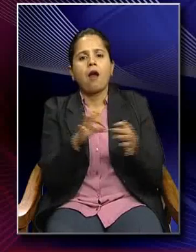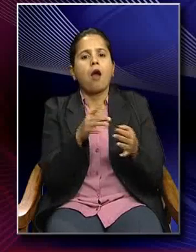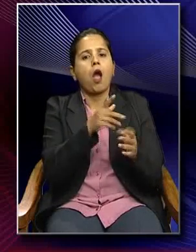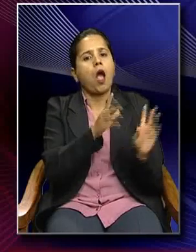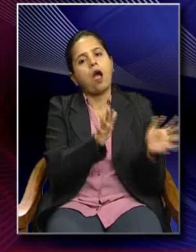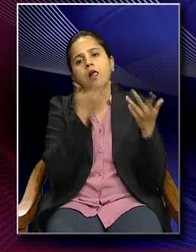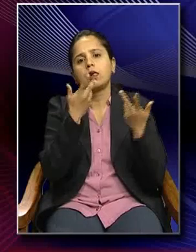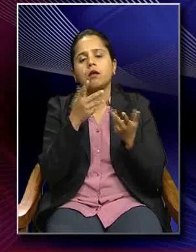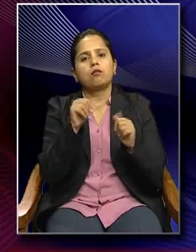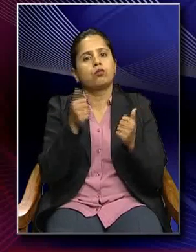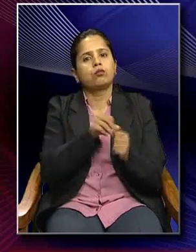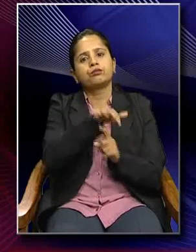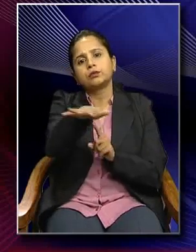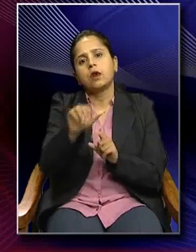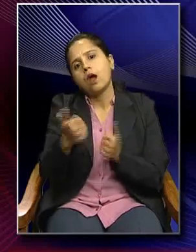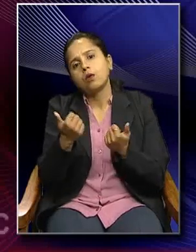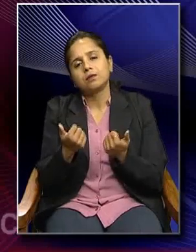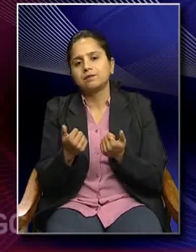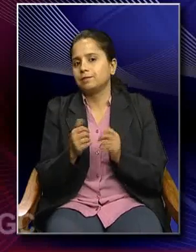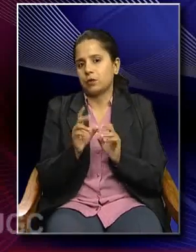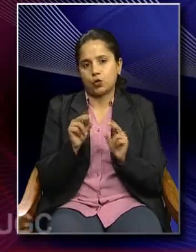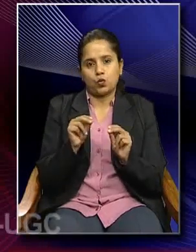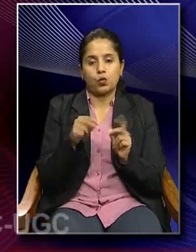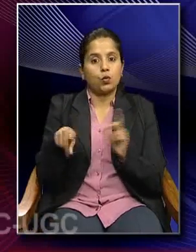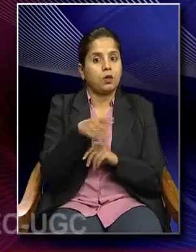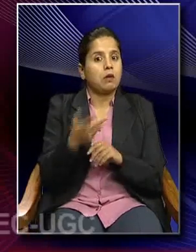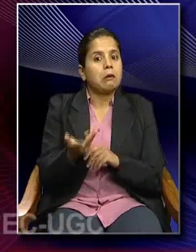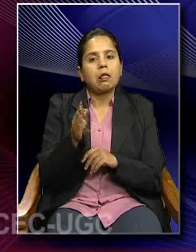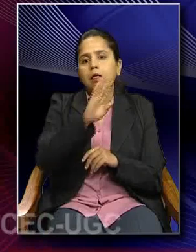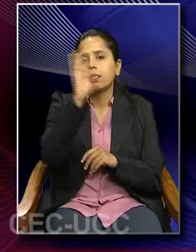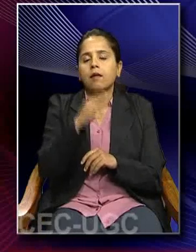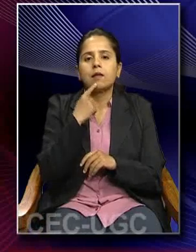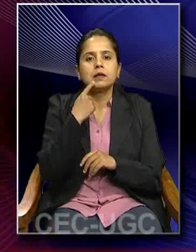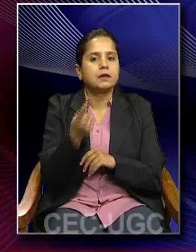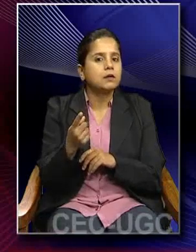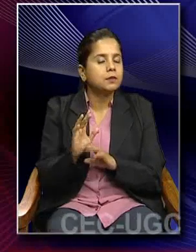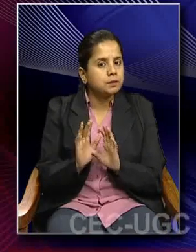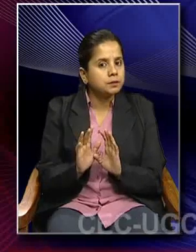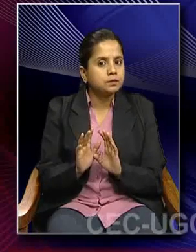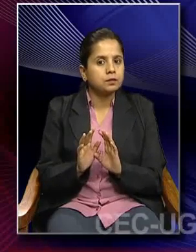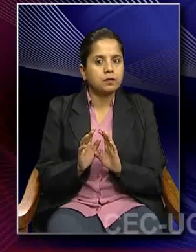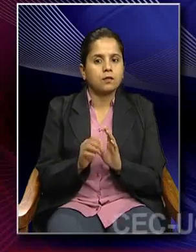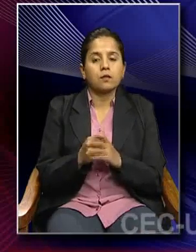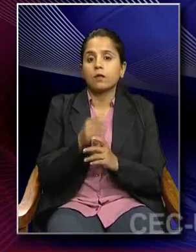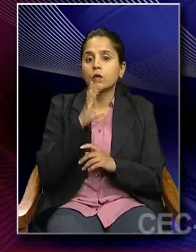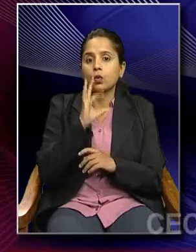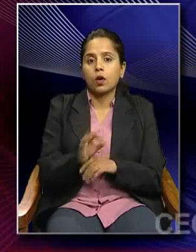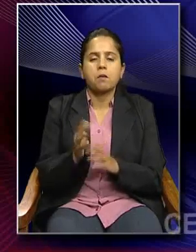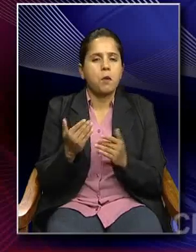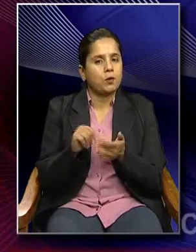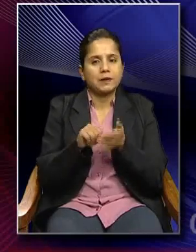anything, and which would be a problem, or which would never be able to would be actually